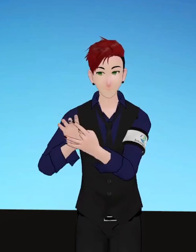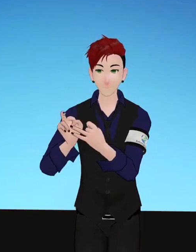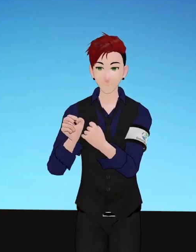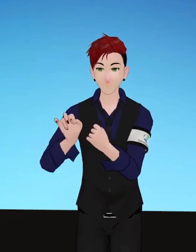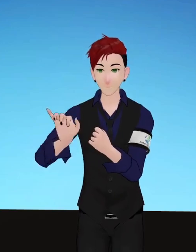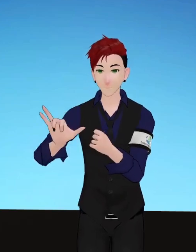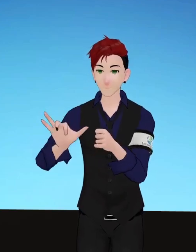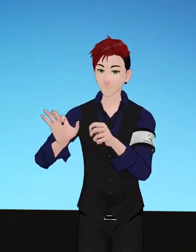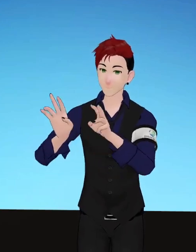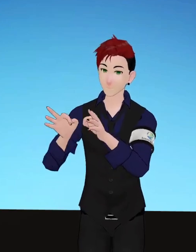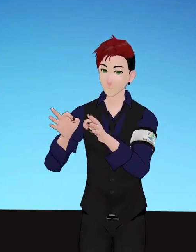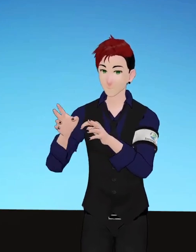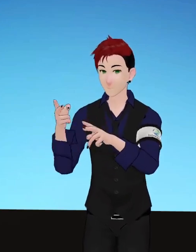there.